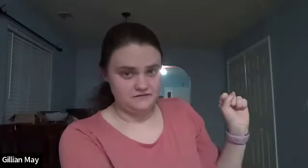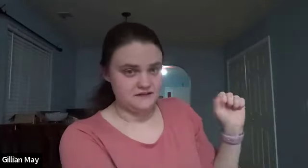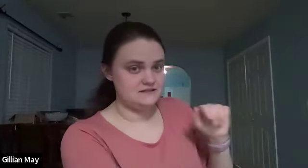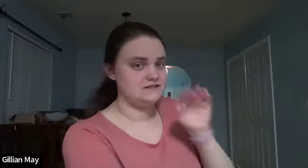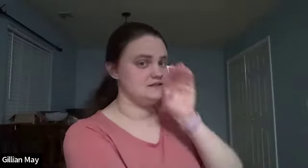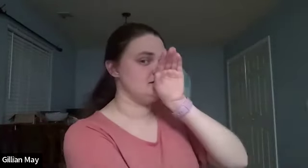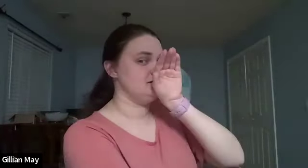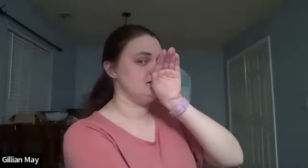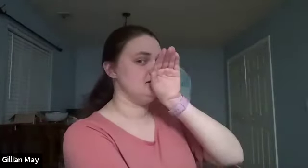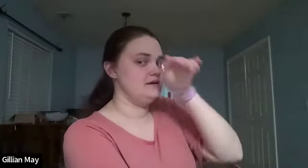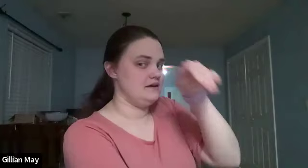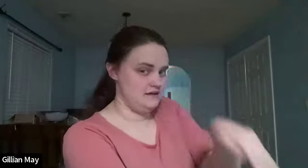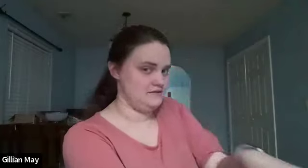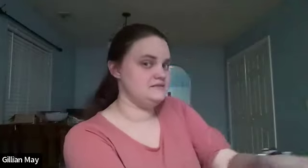Elephant, elephant,